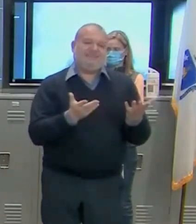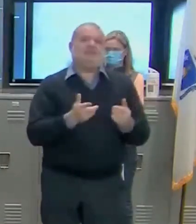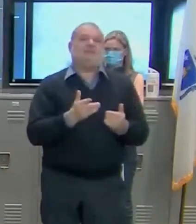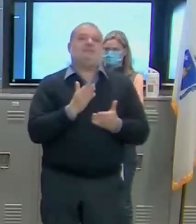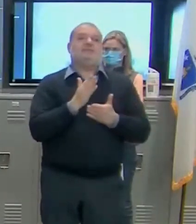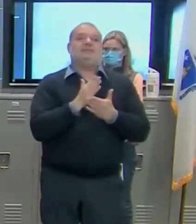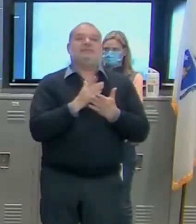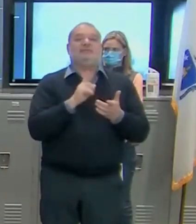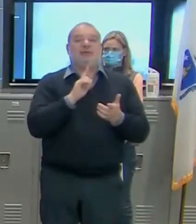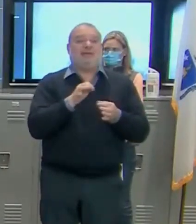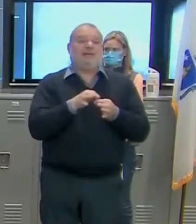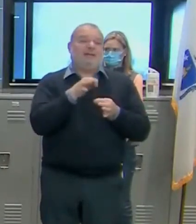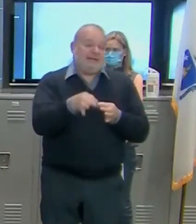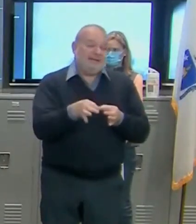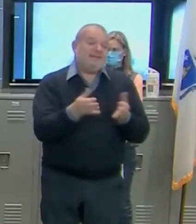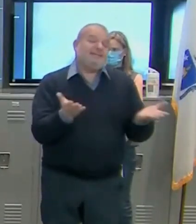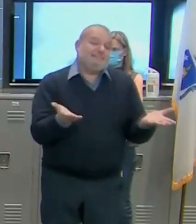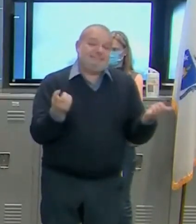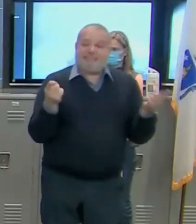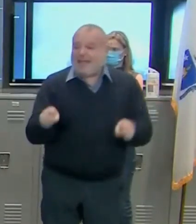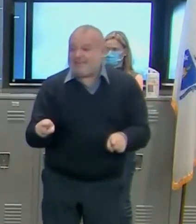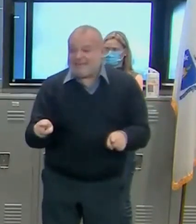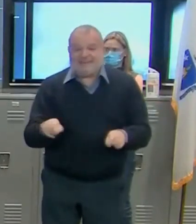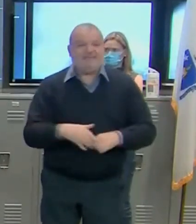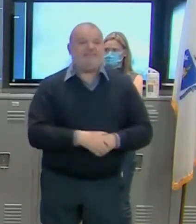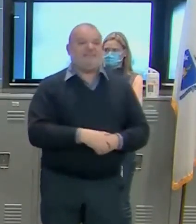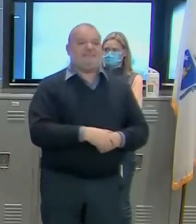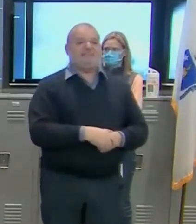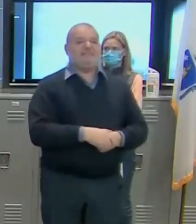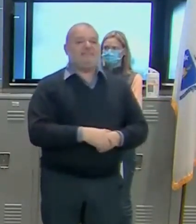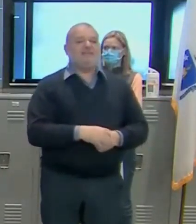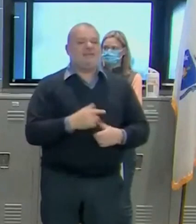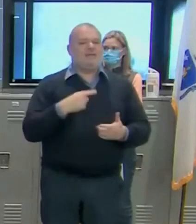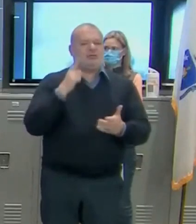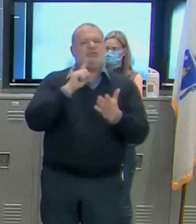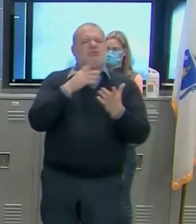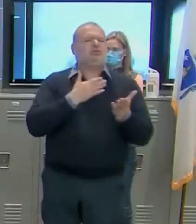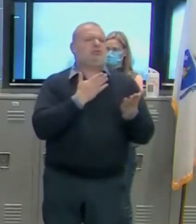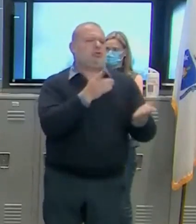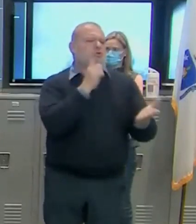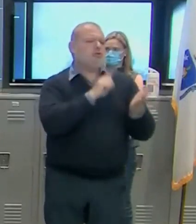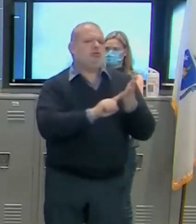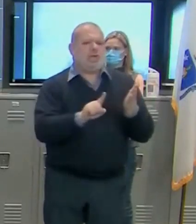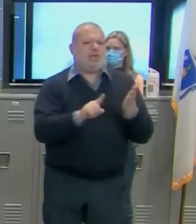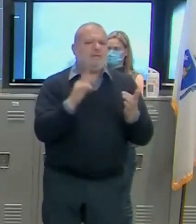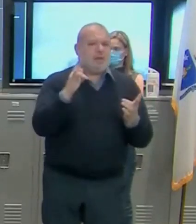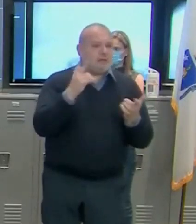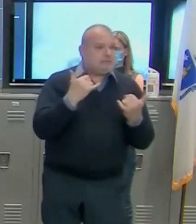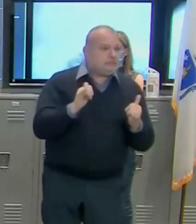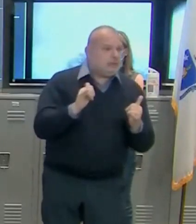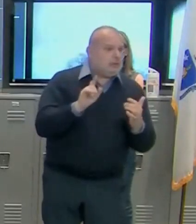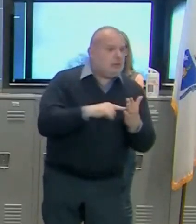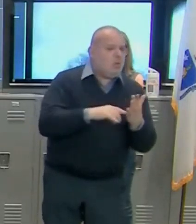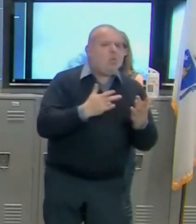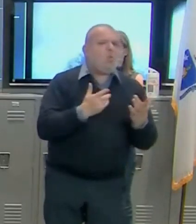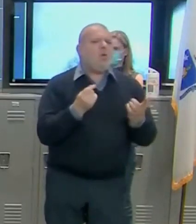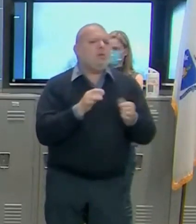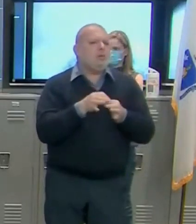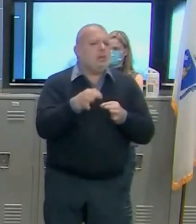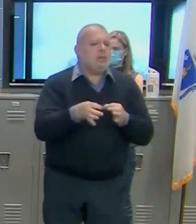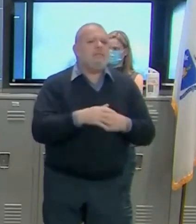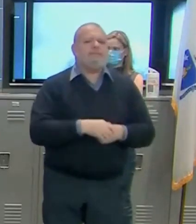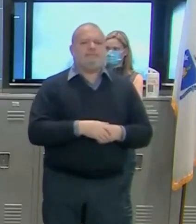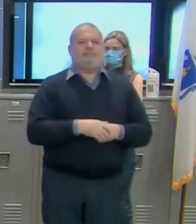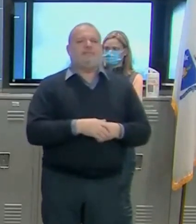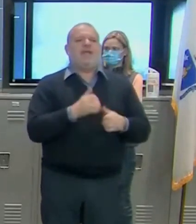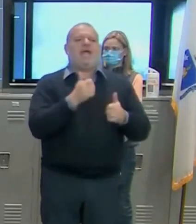postponed flights scheduled for tomorrow. The most important message we hope to convey to you now is everyone should continue to avoid